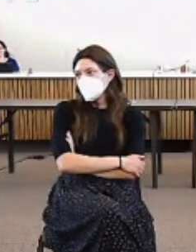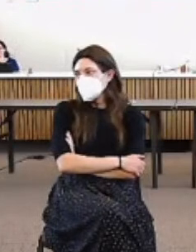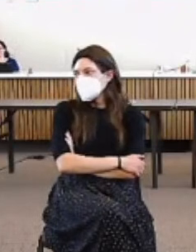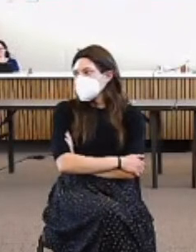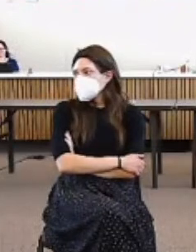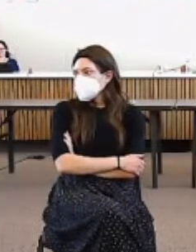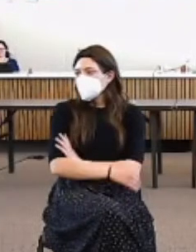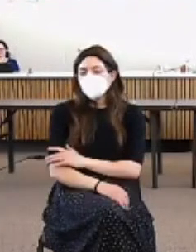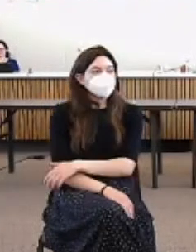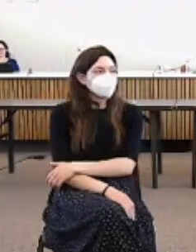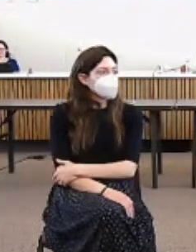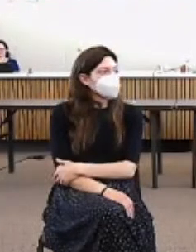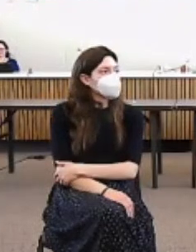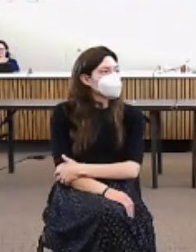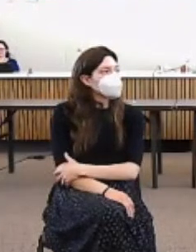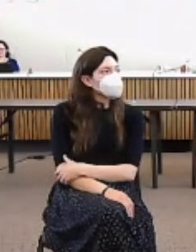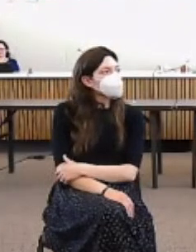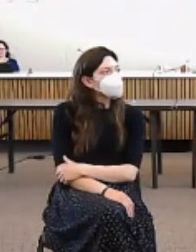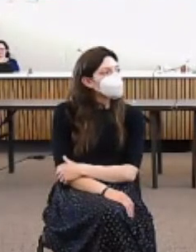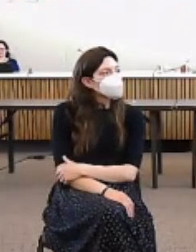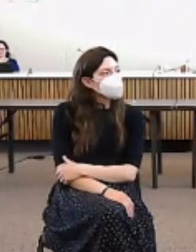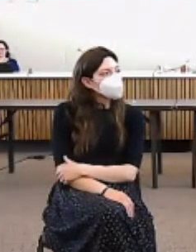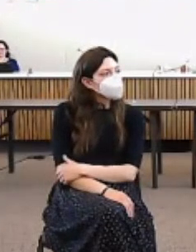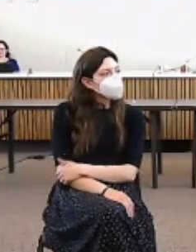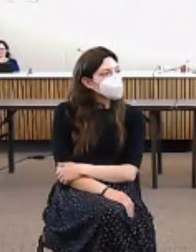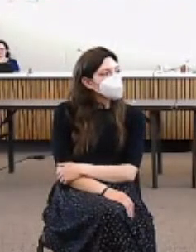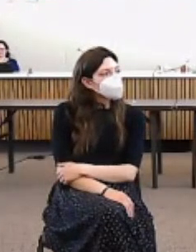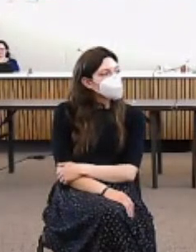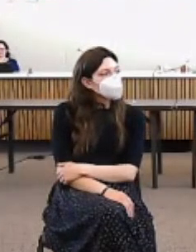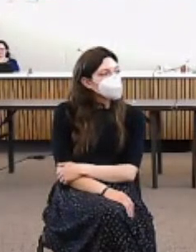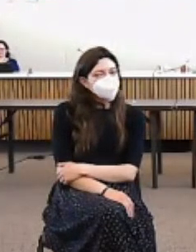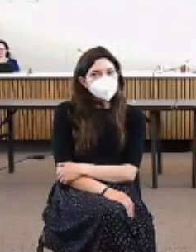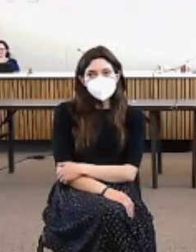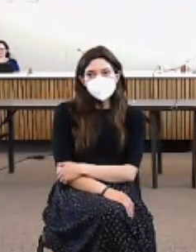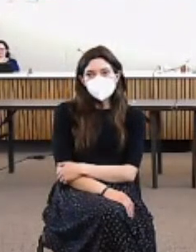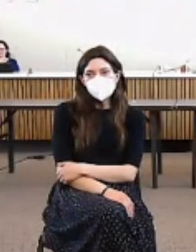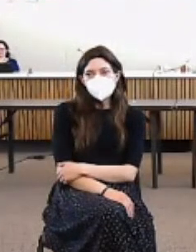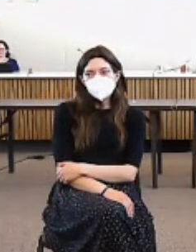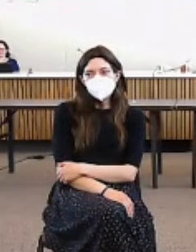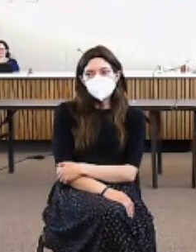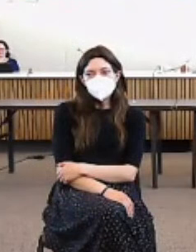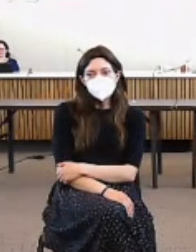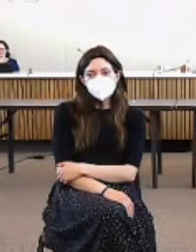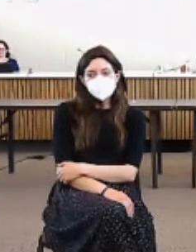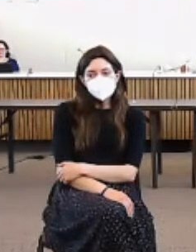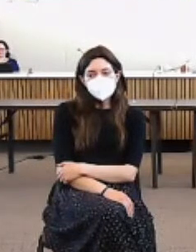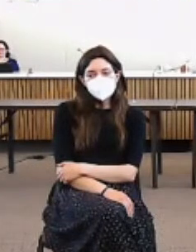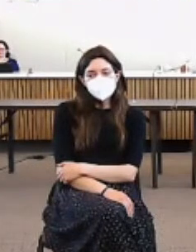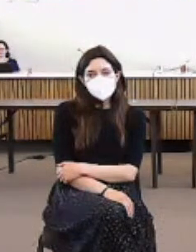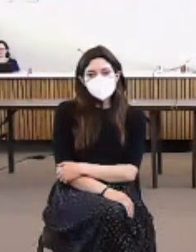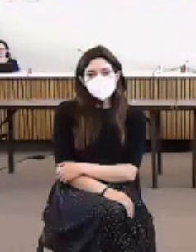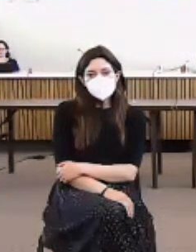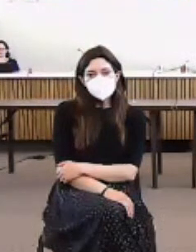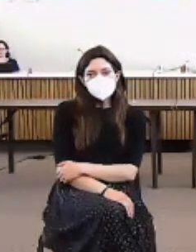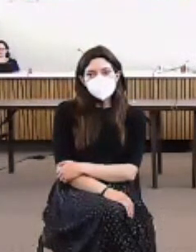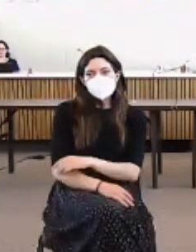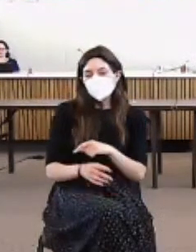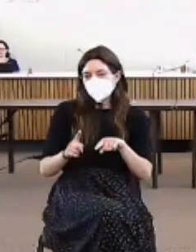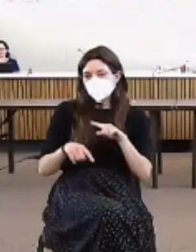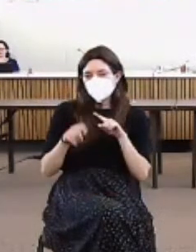this team to see where they are, what their schedule is. Well, congratulations. They're remodeling.